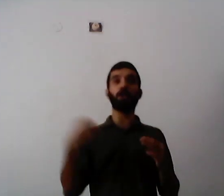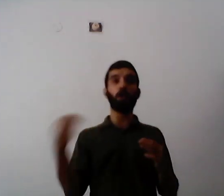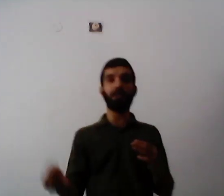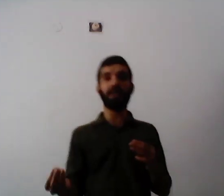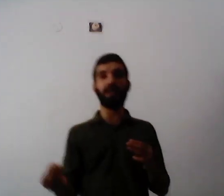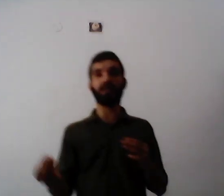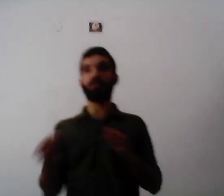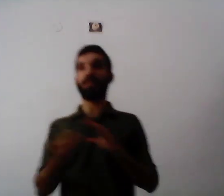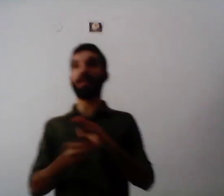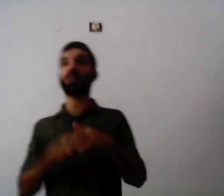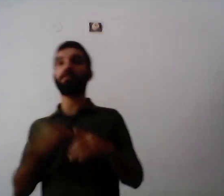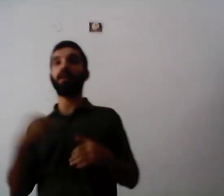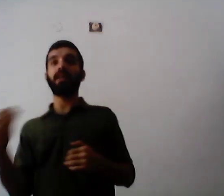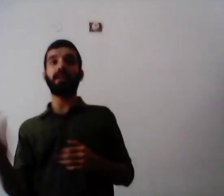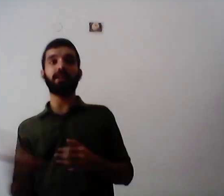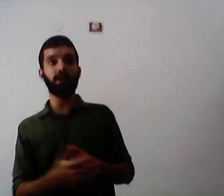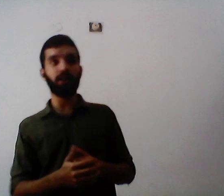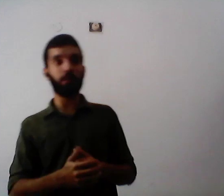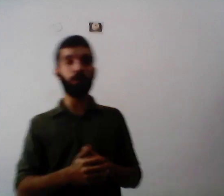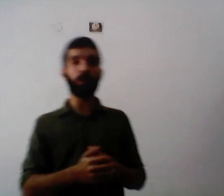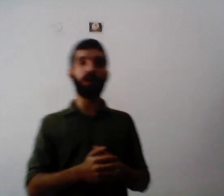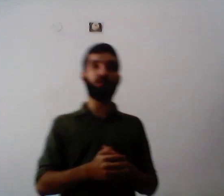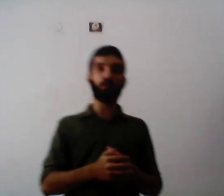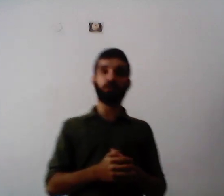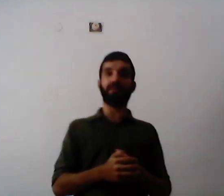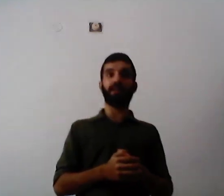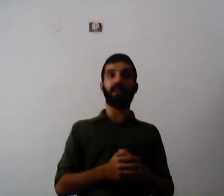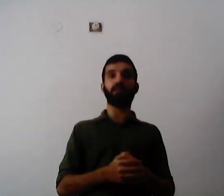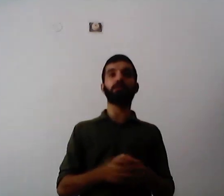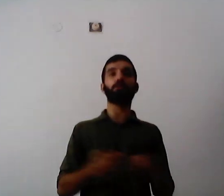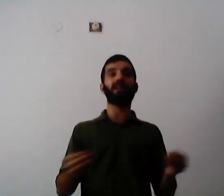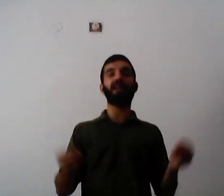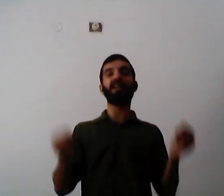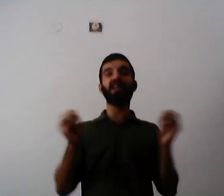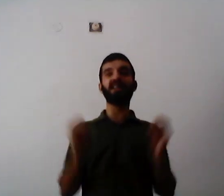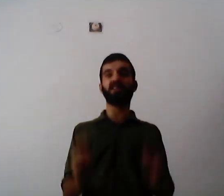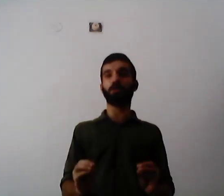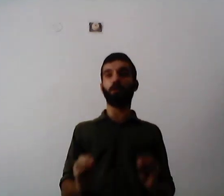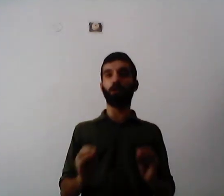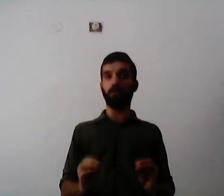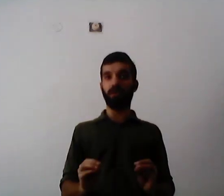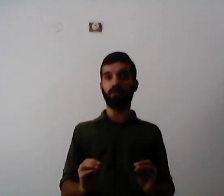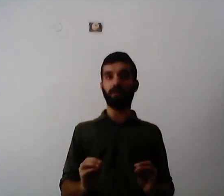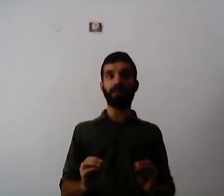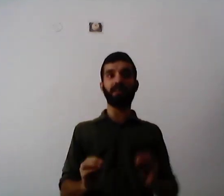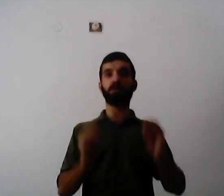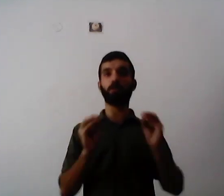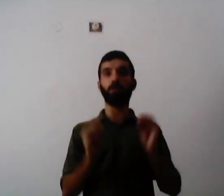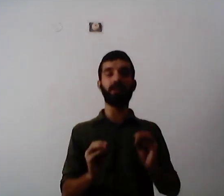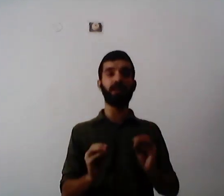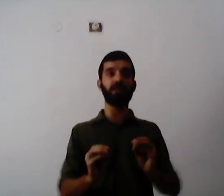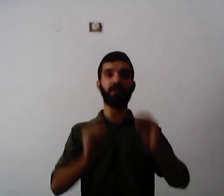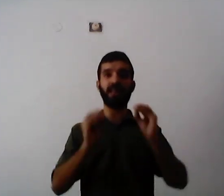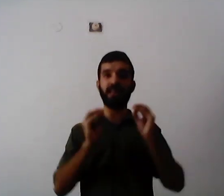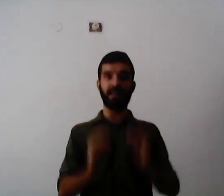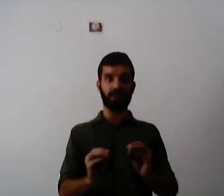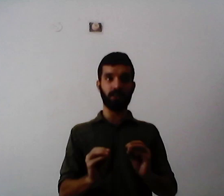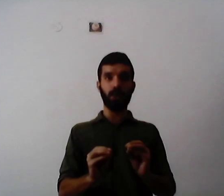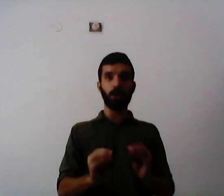noble gases. They have less intermolecular force of attraction, so they are less soluble. Okay, their solubility is very less. So